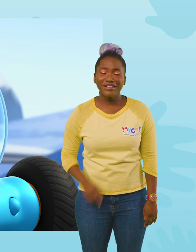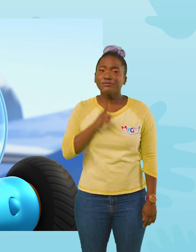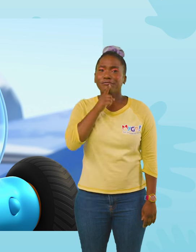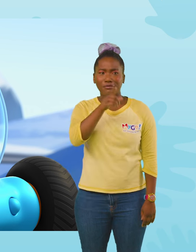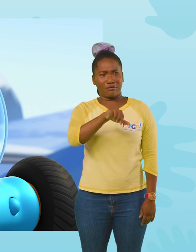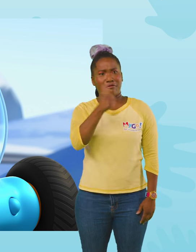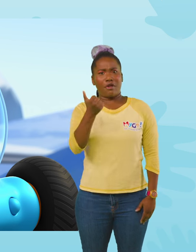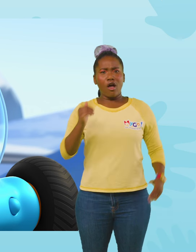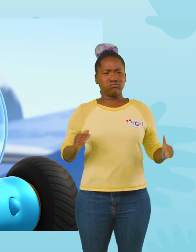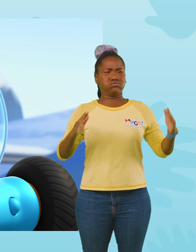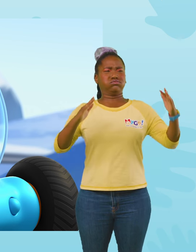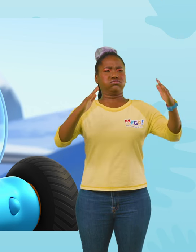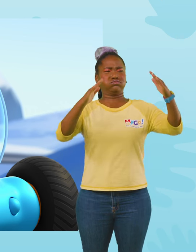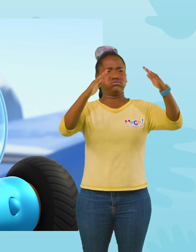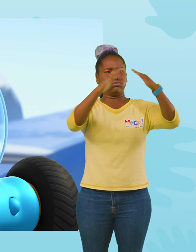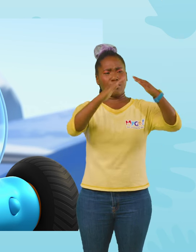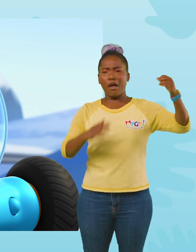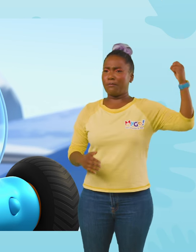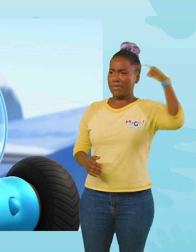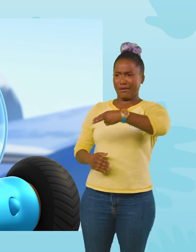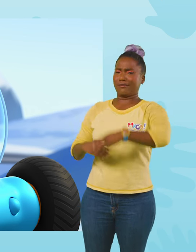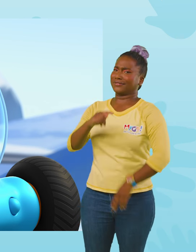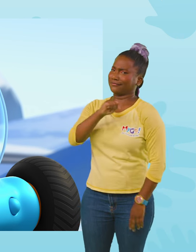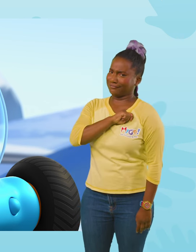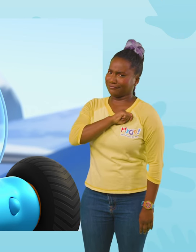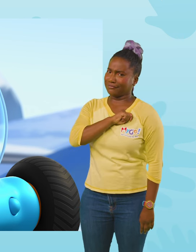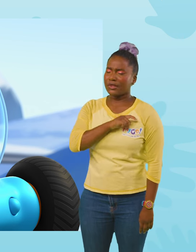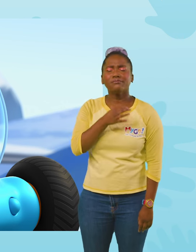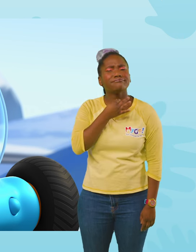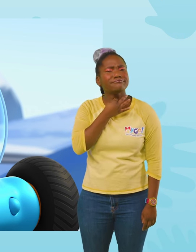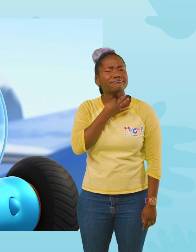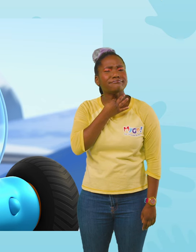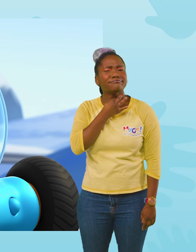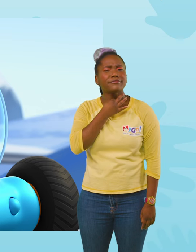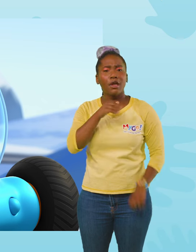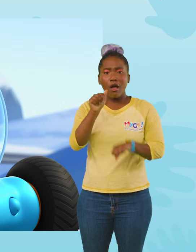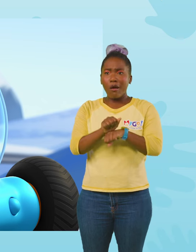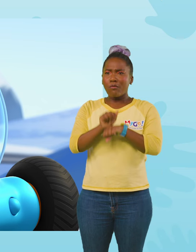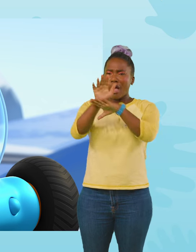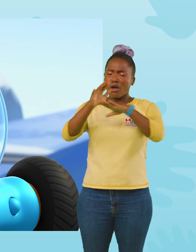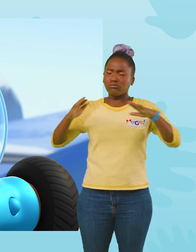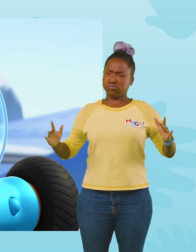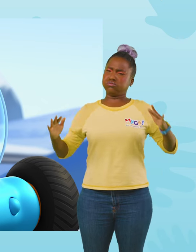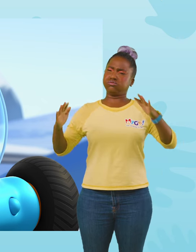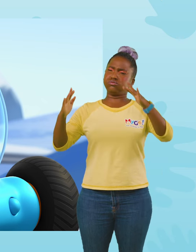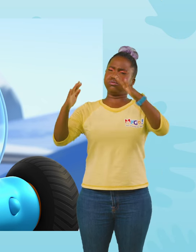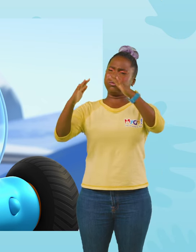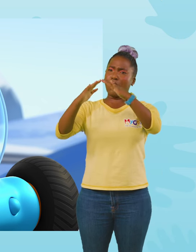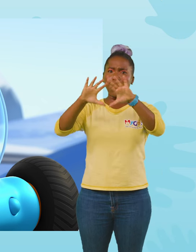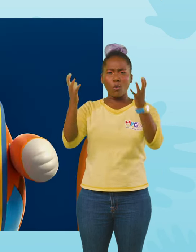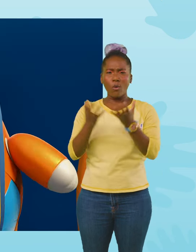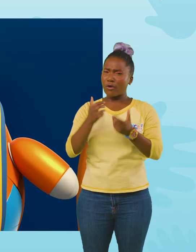I'm sure there are way taller mountains, TABBS. I wonder, what's the tallest mountain in the